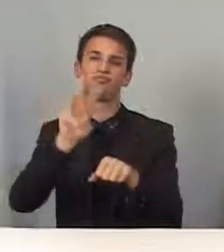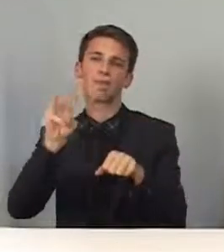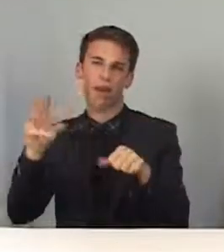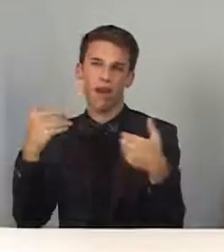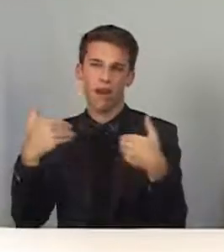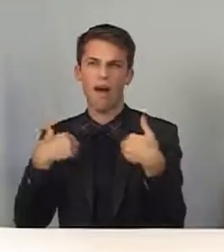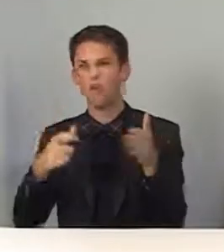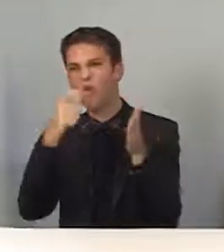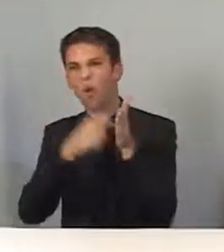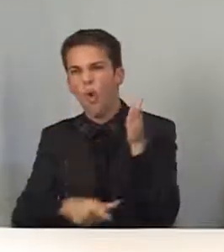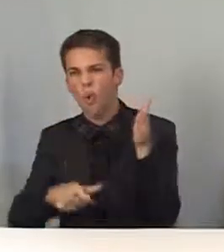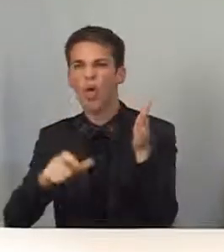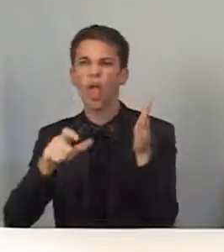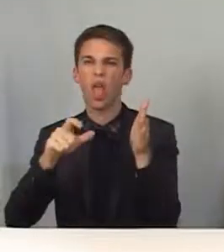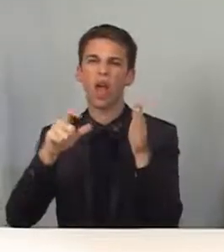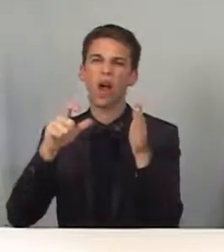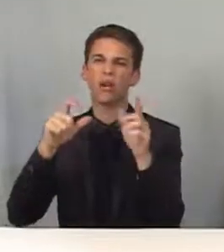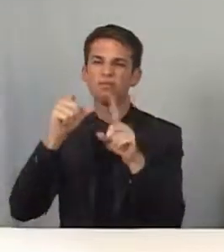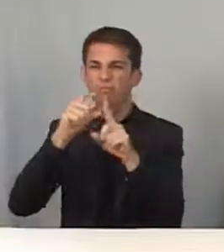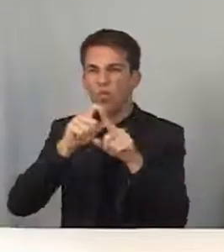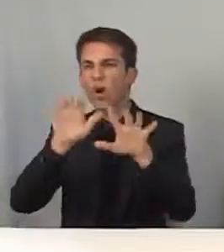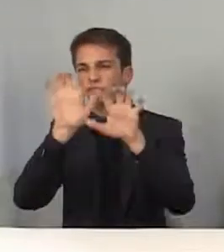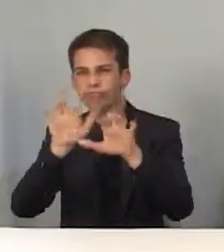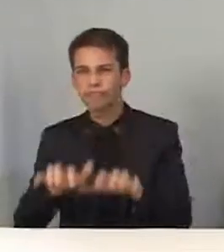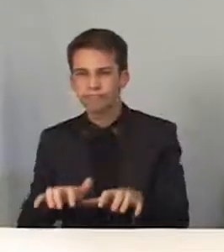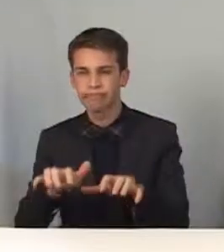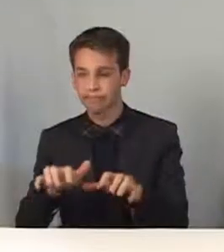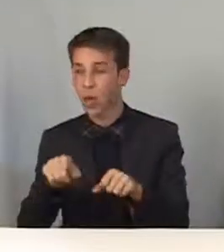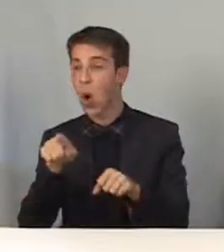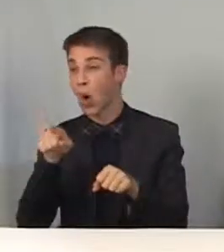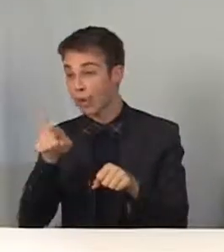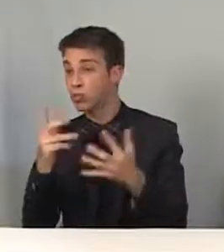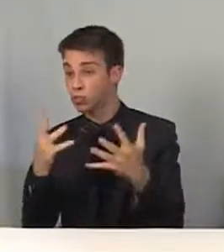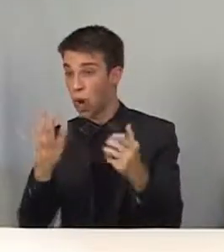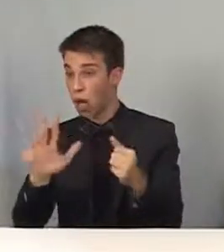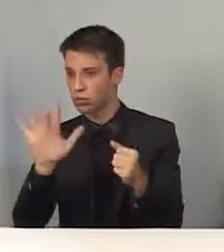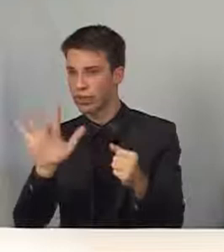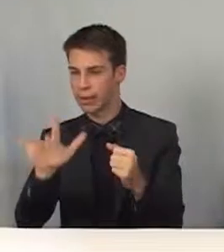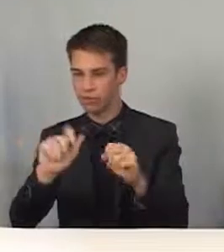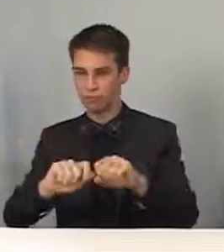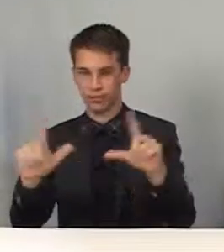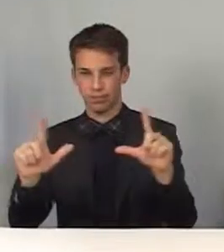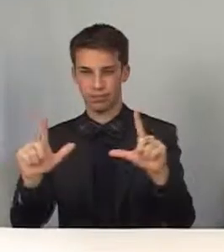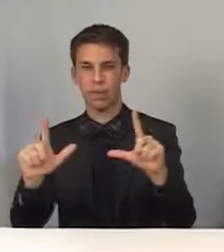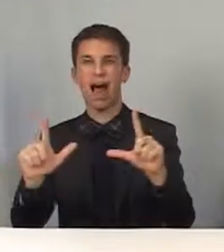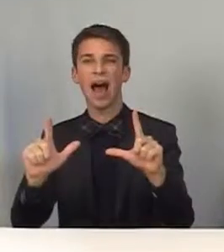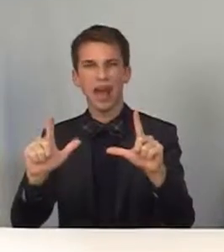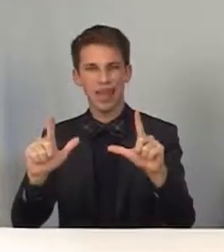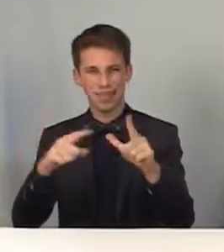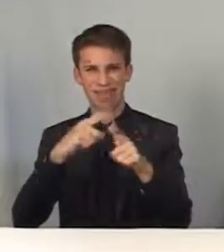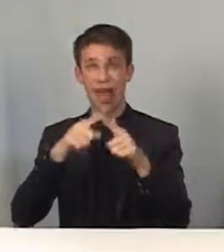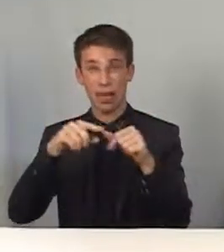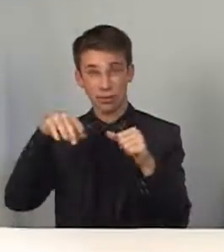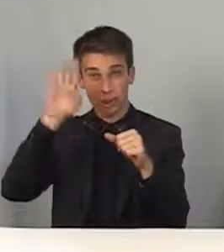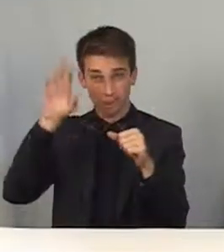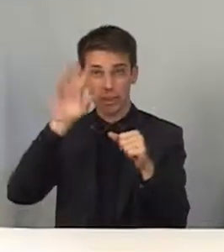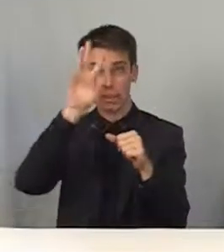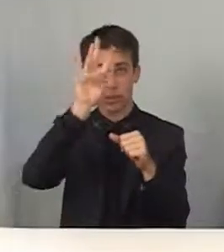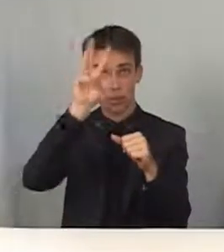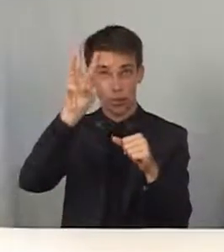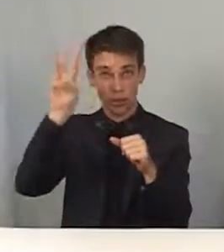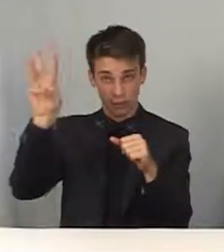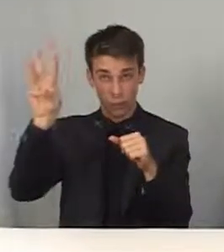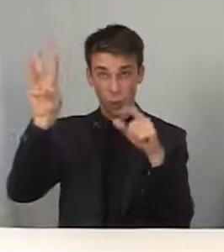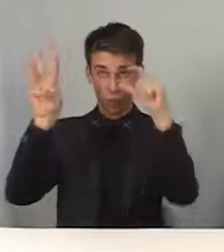articles. Click on the article you would like to read. Then a small button made up of multiple